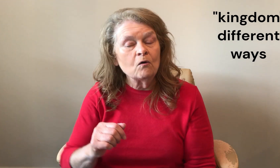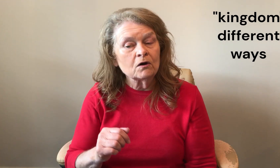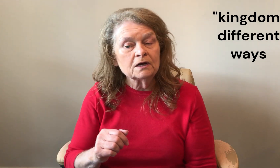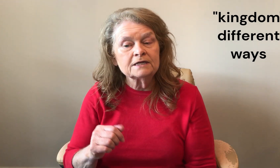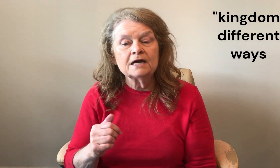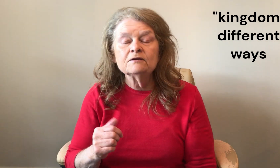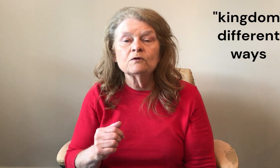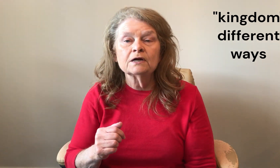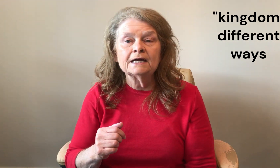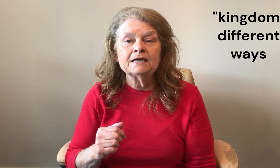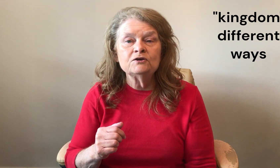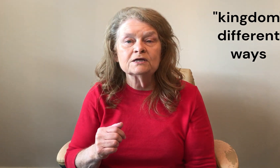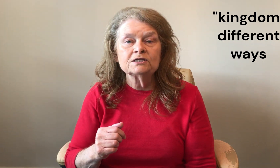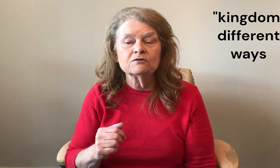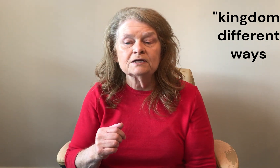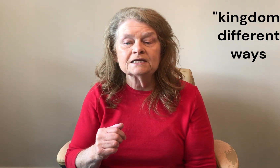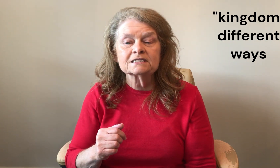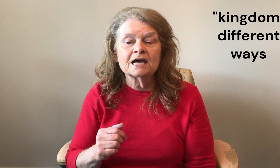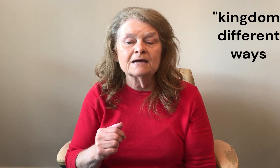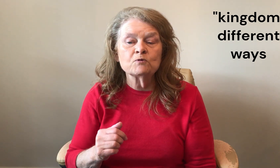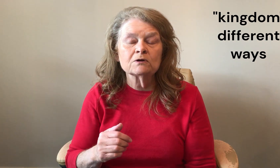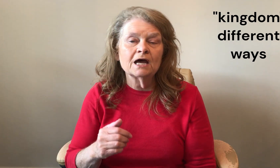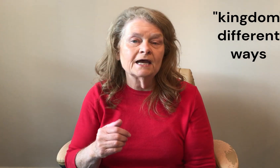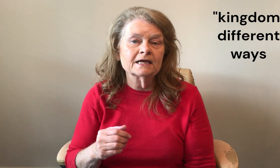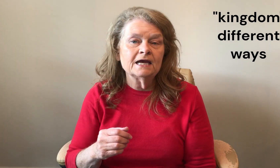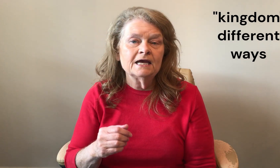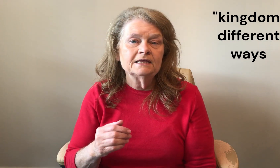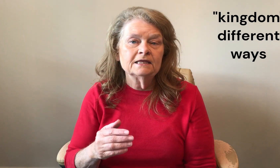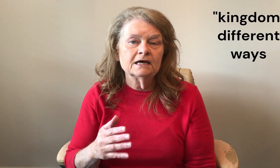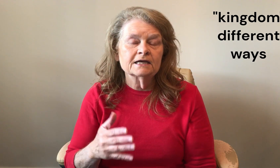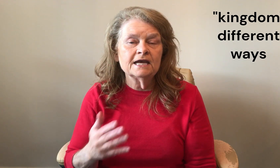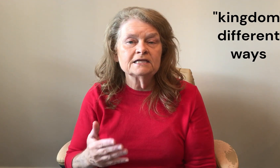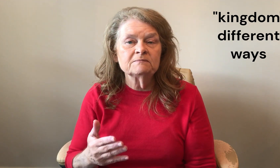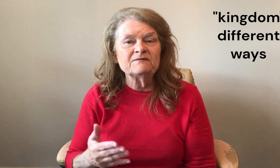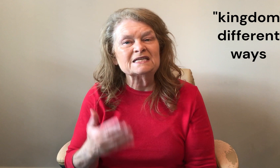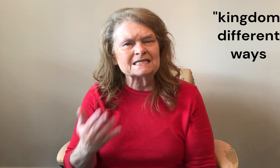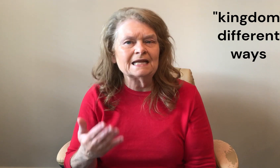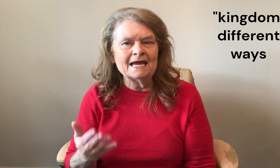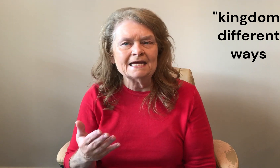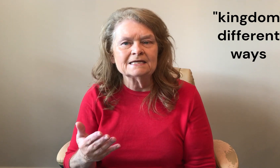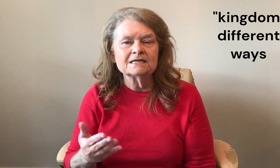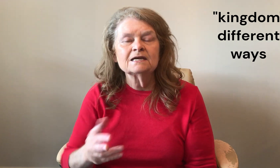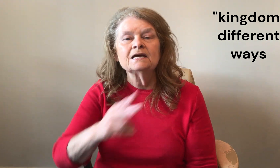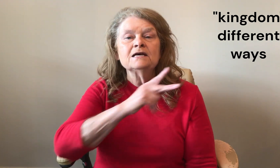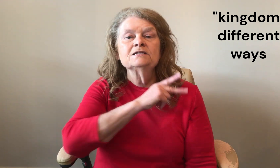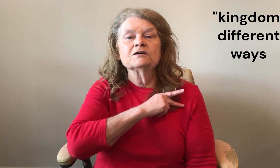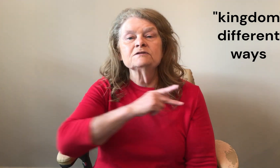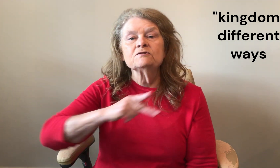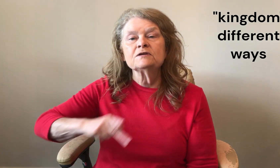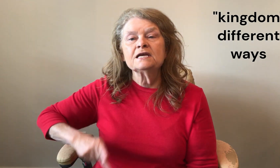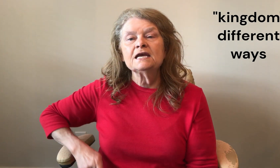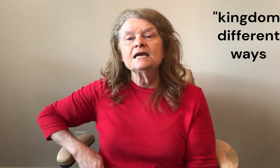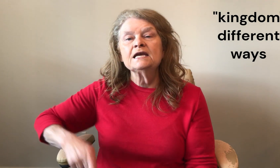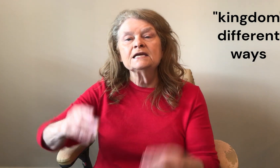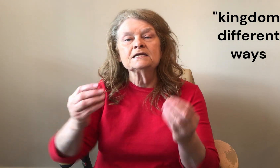Or another way you could do it is more like the kingdom if it's land. So do